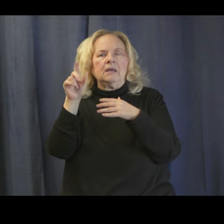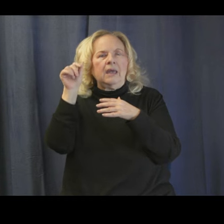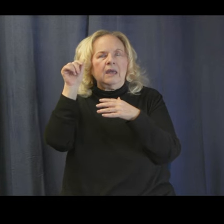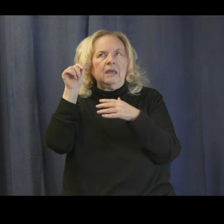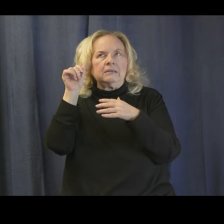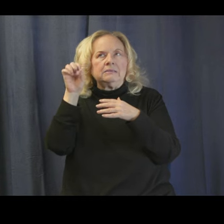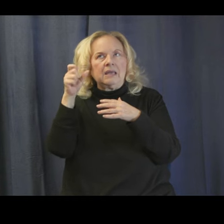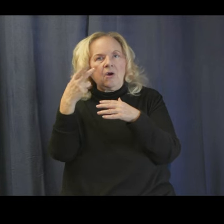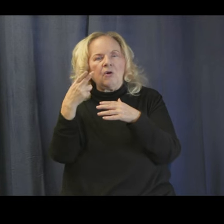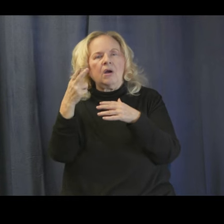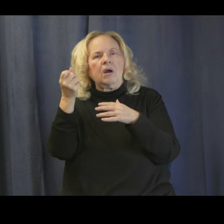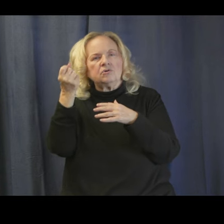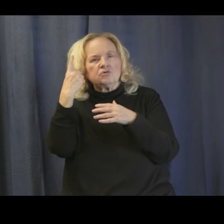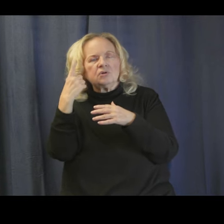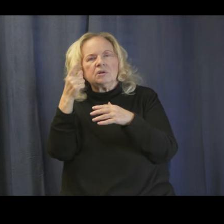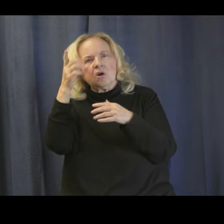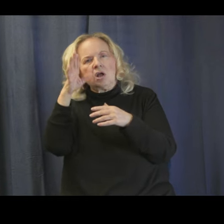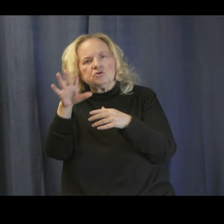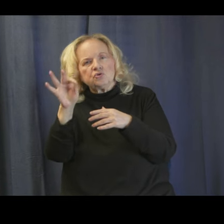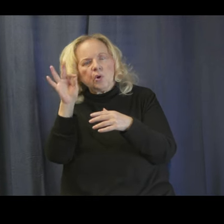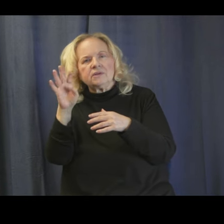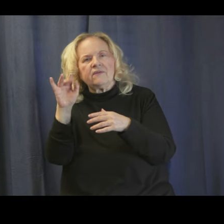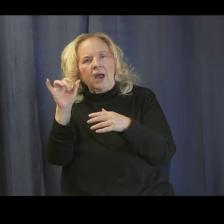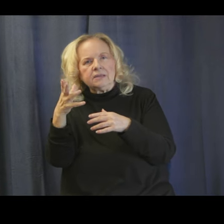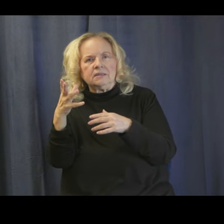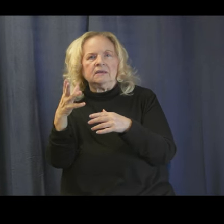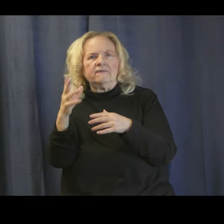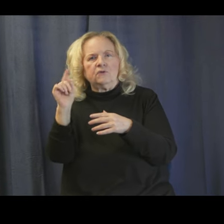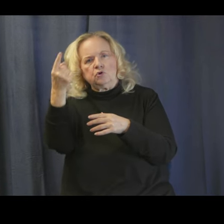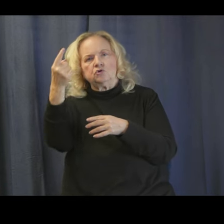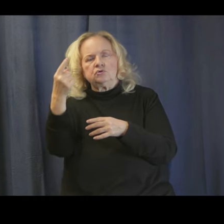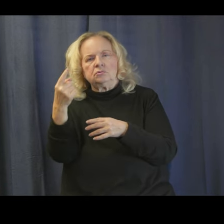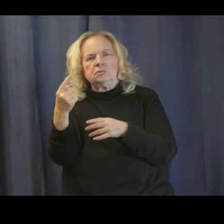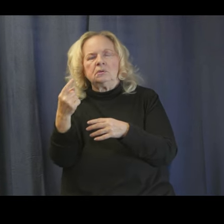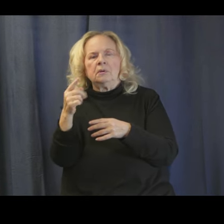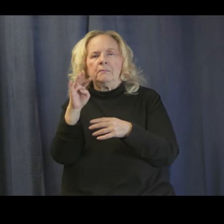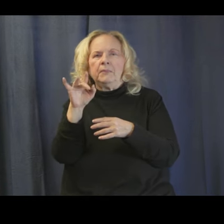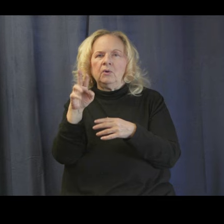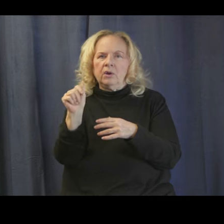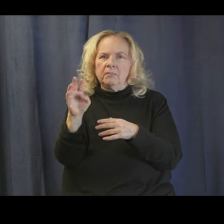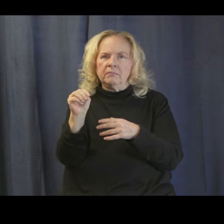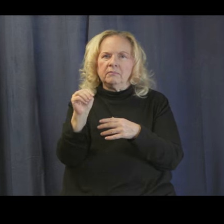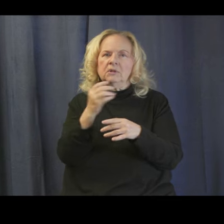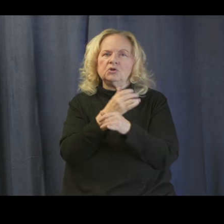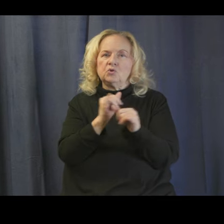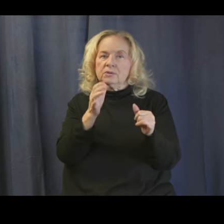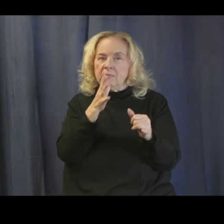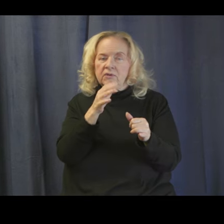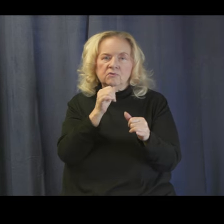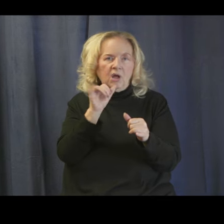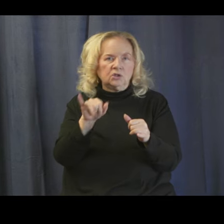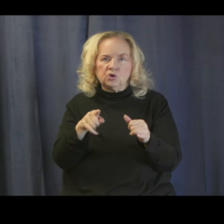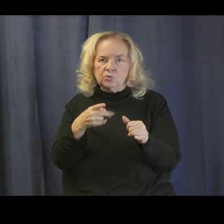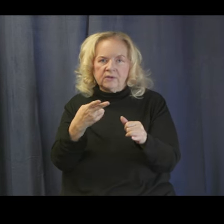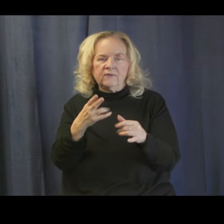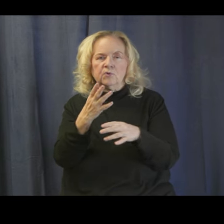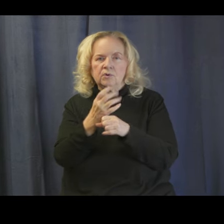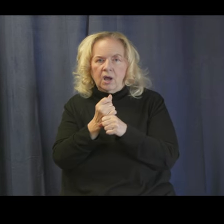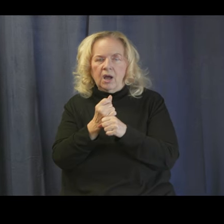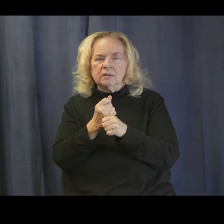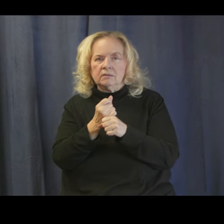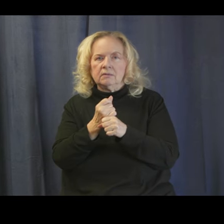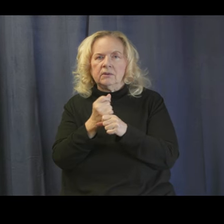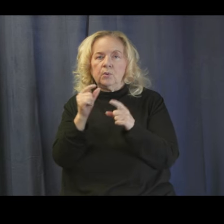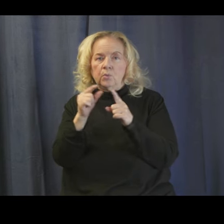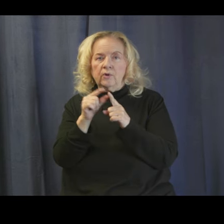not Abraham, who correctly discerned God's choice of Isaac over Ishmael. It was Miriam, Yeshua's mother, not Joseph, who receives